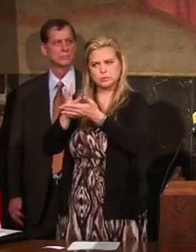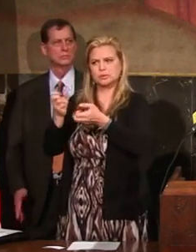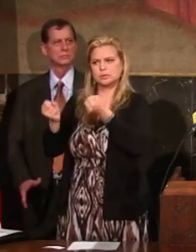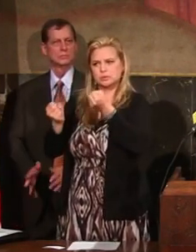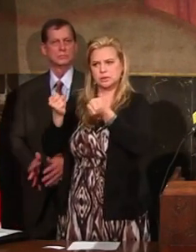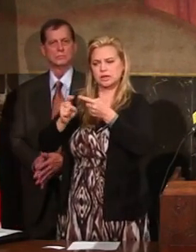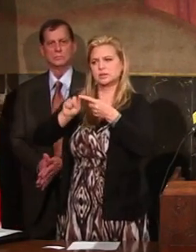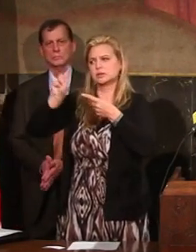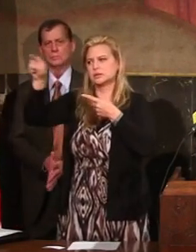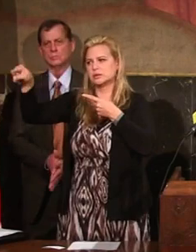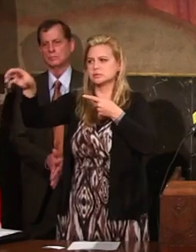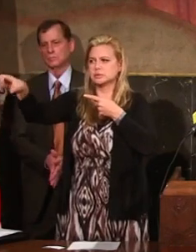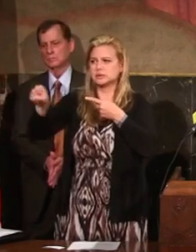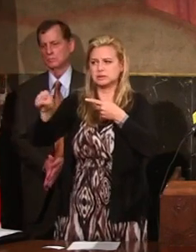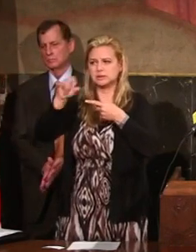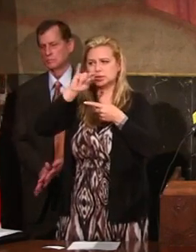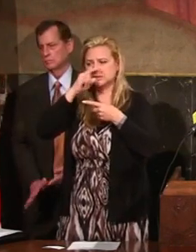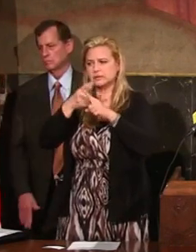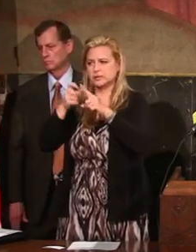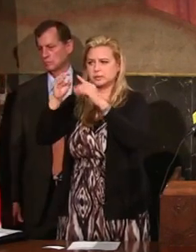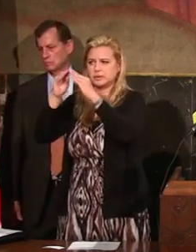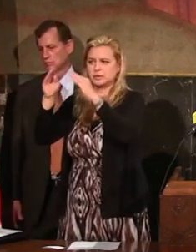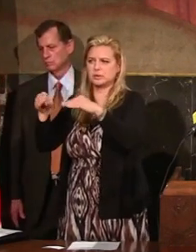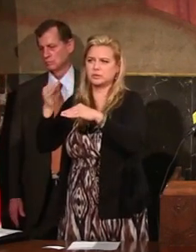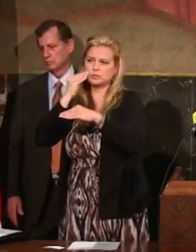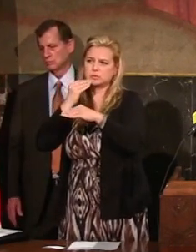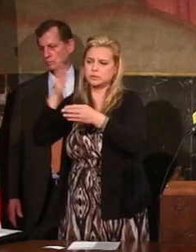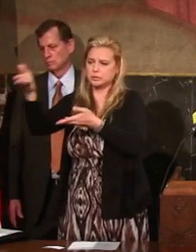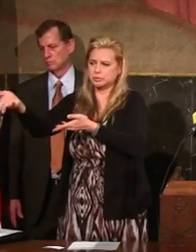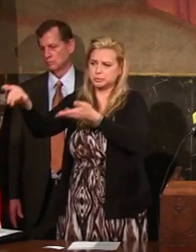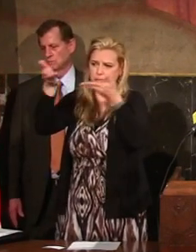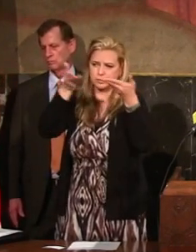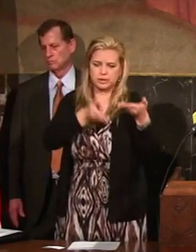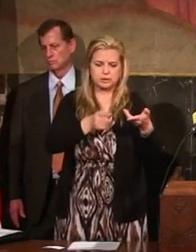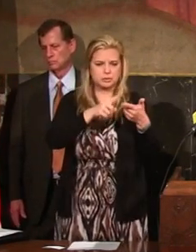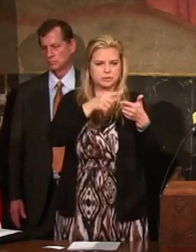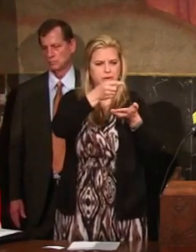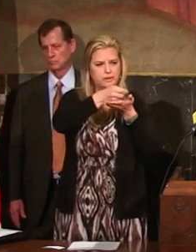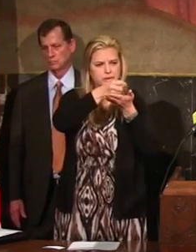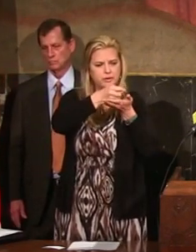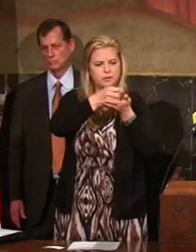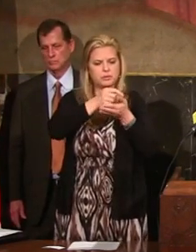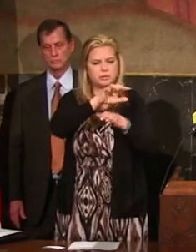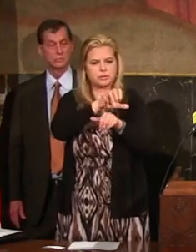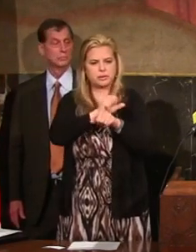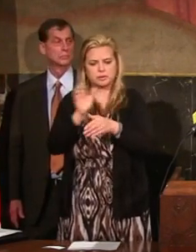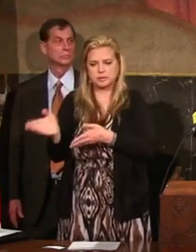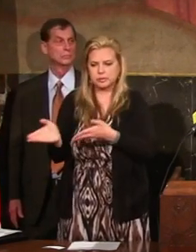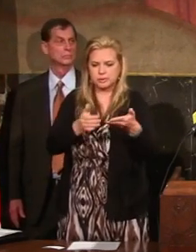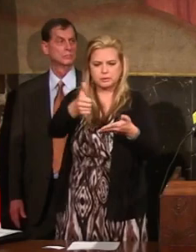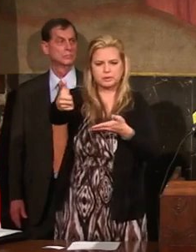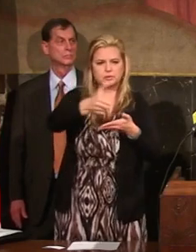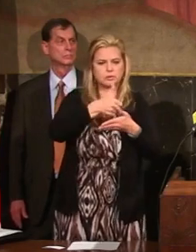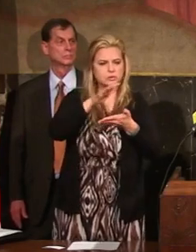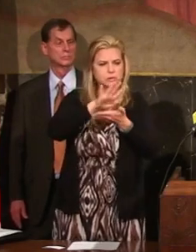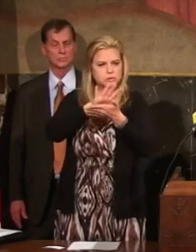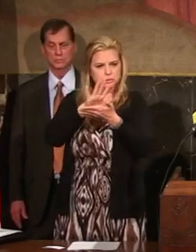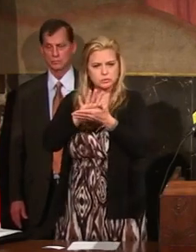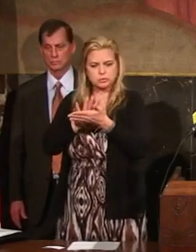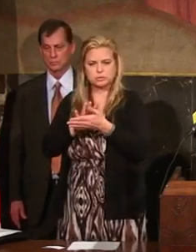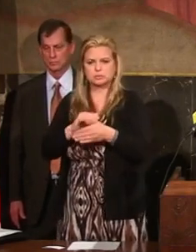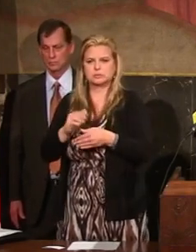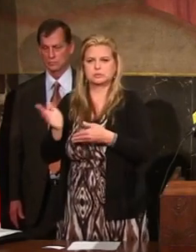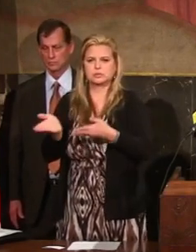to remove children from homes, to take them to therapy appointments, to take them to school, to take